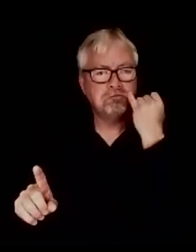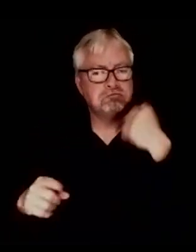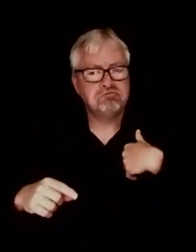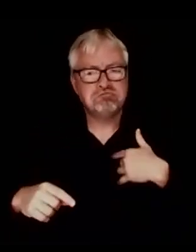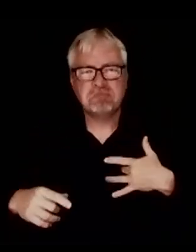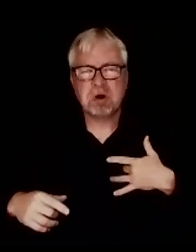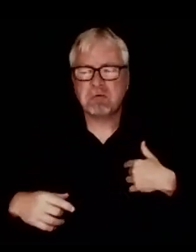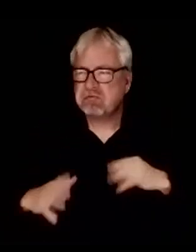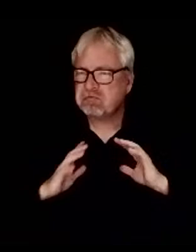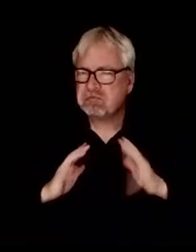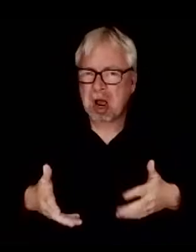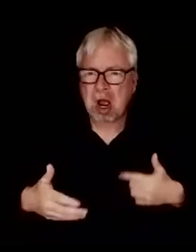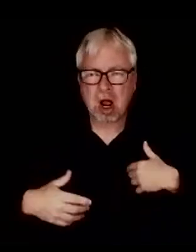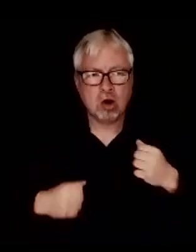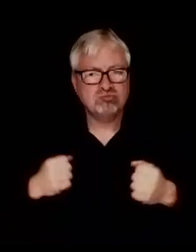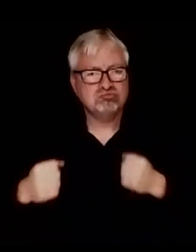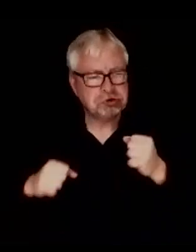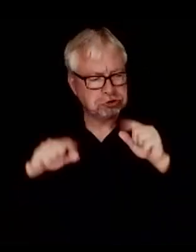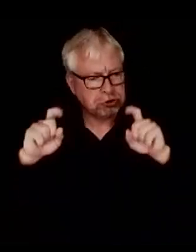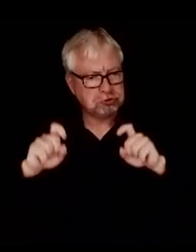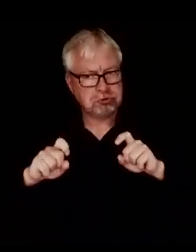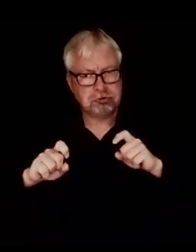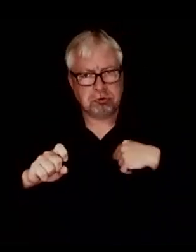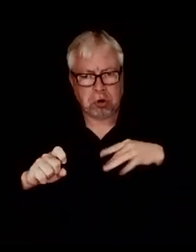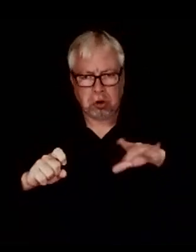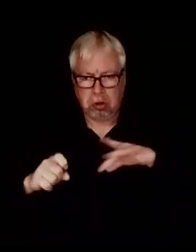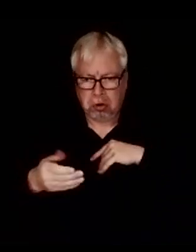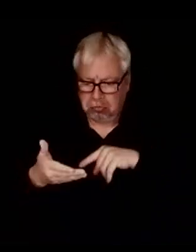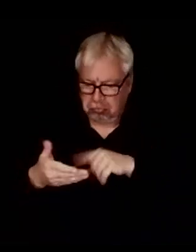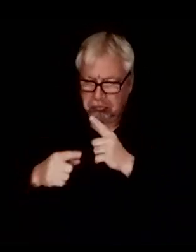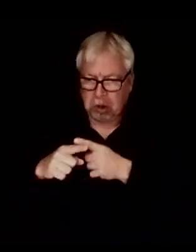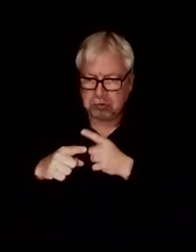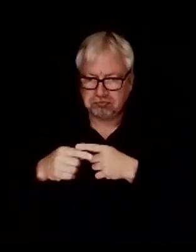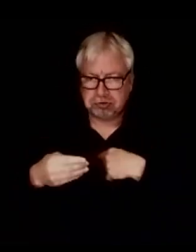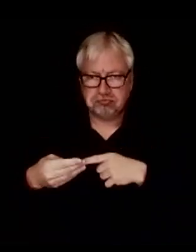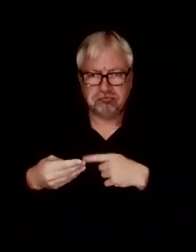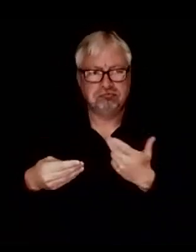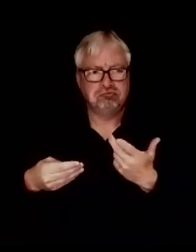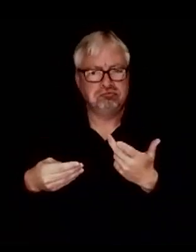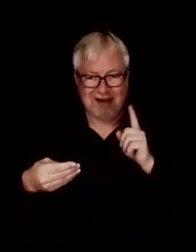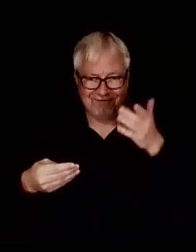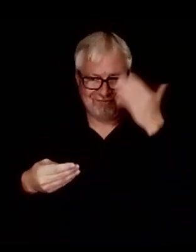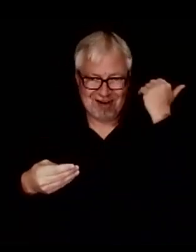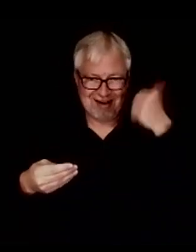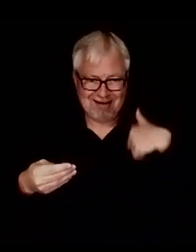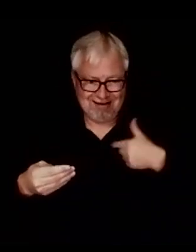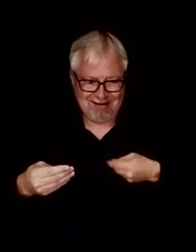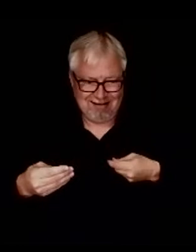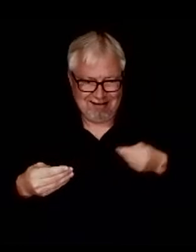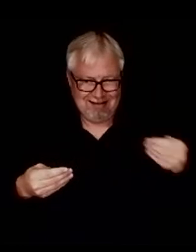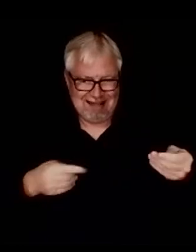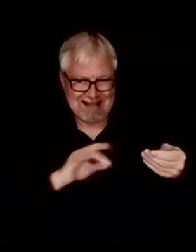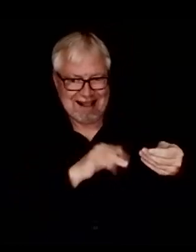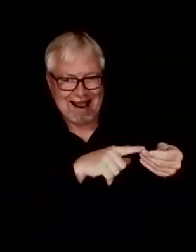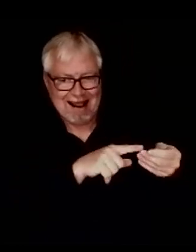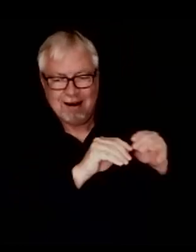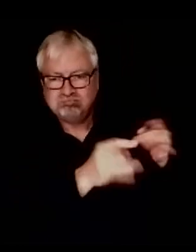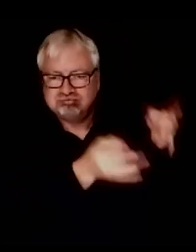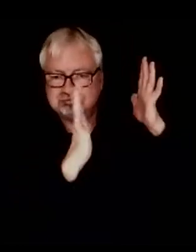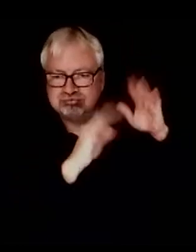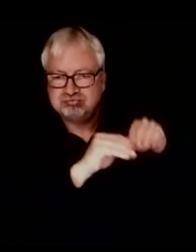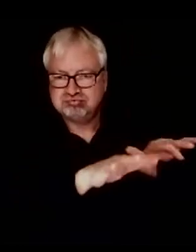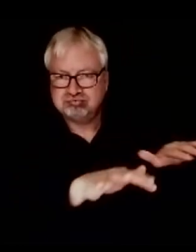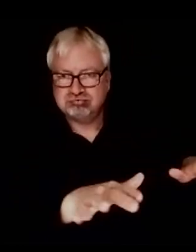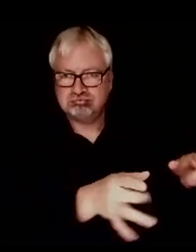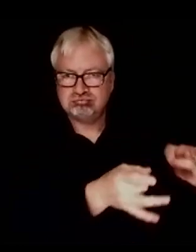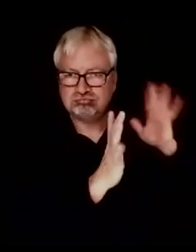be asymptomatic and could be really devastating. So as the commissioner said, the goal of testing is it's not to get